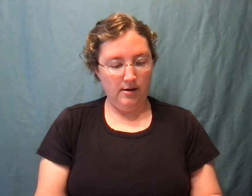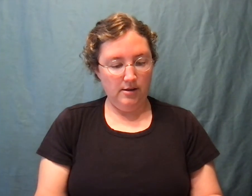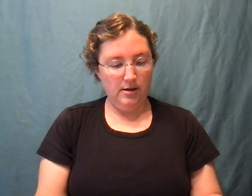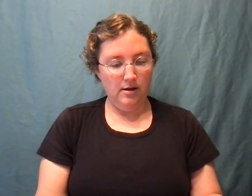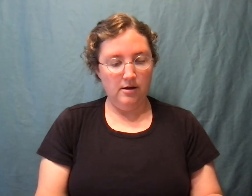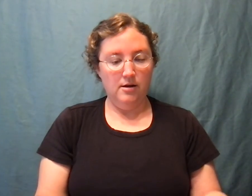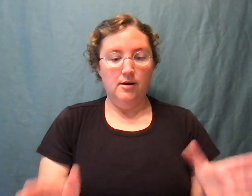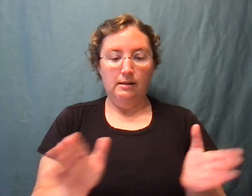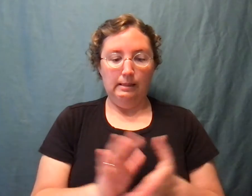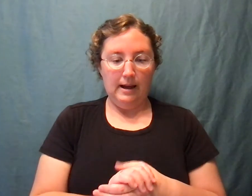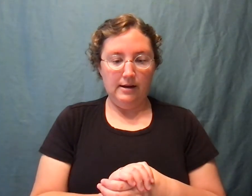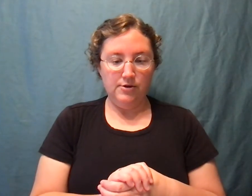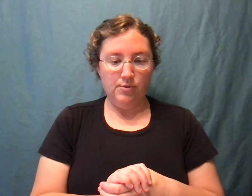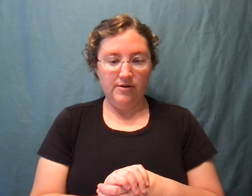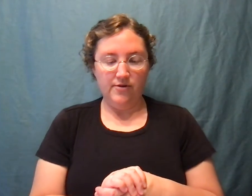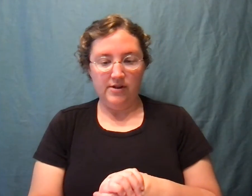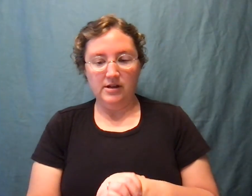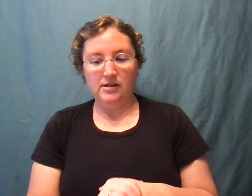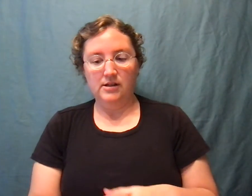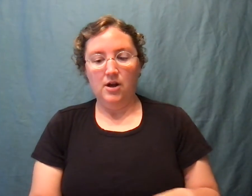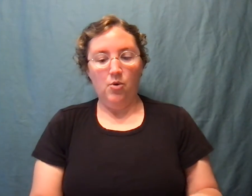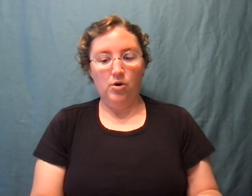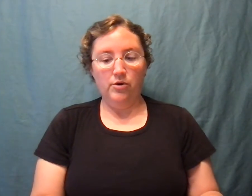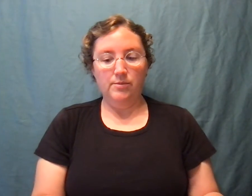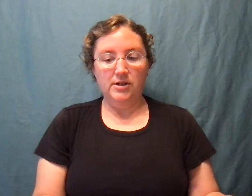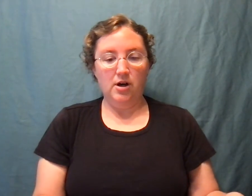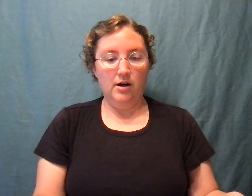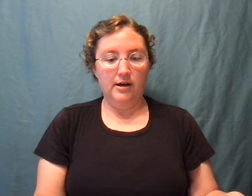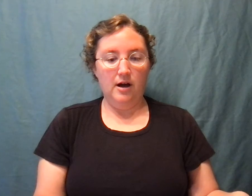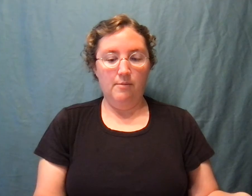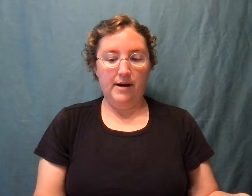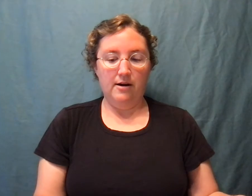And last one for this, we're going to be talking about